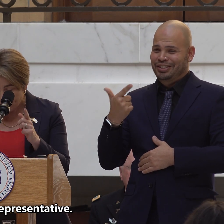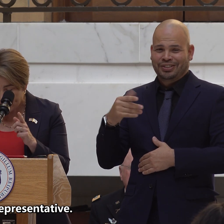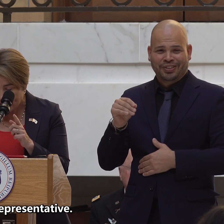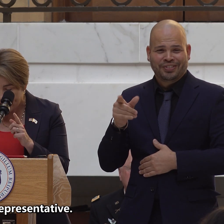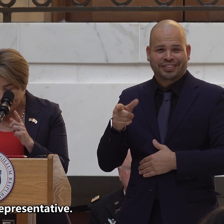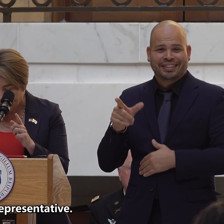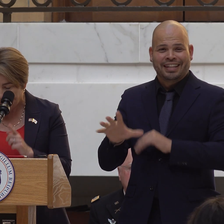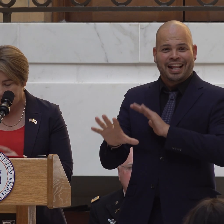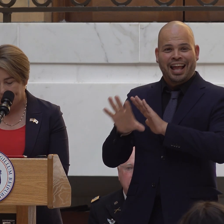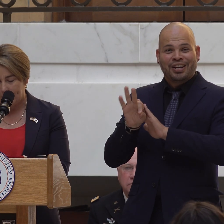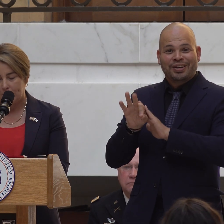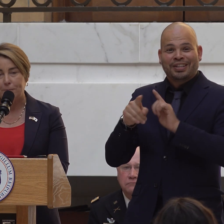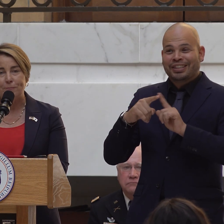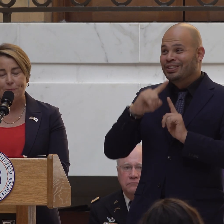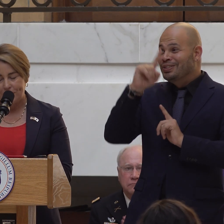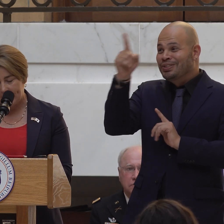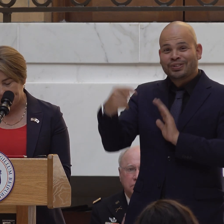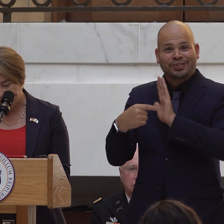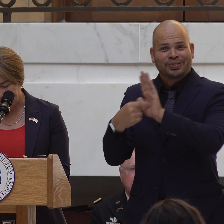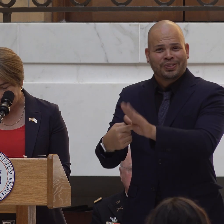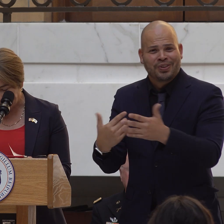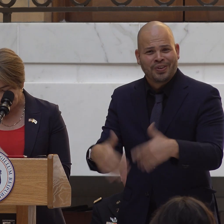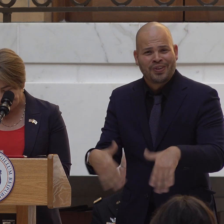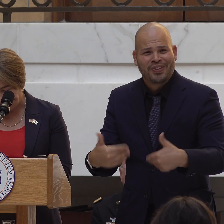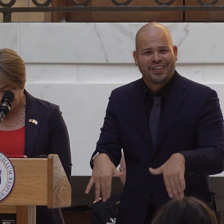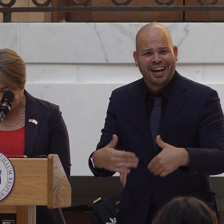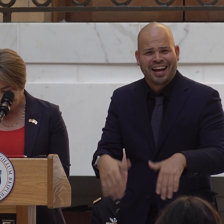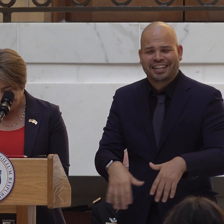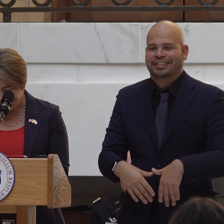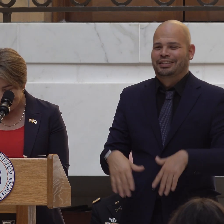States representative.